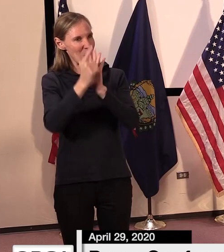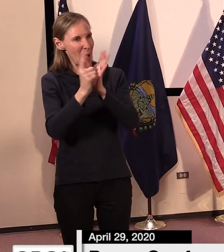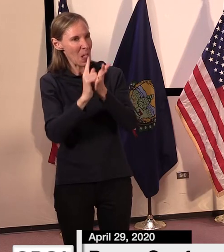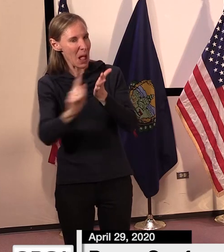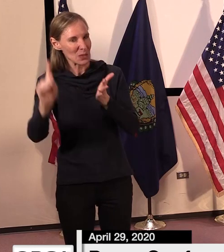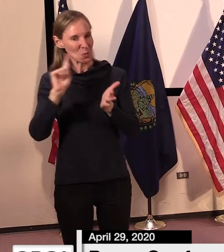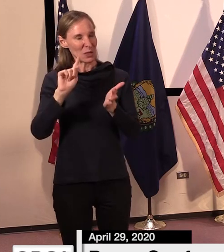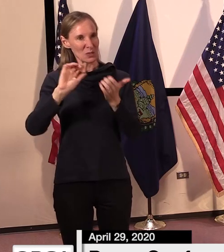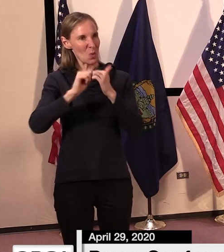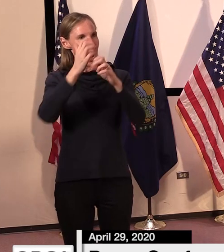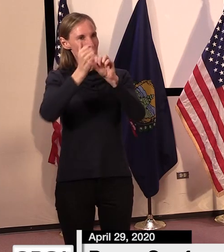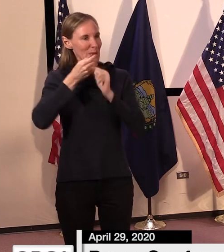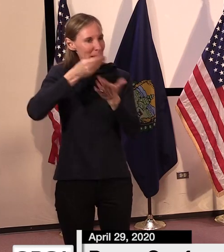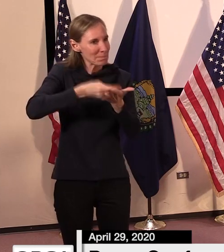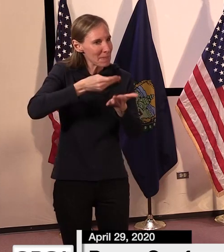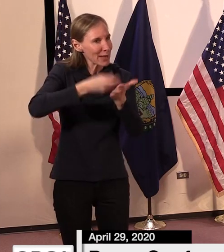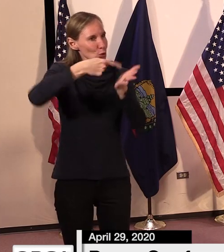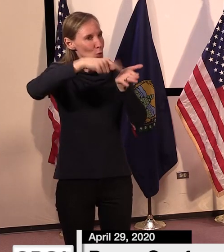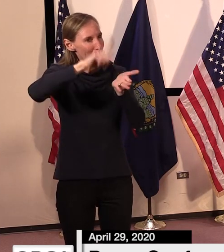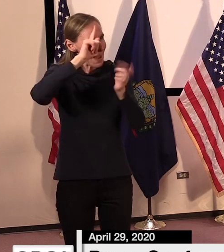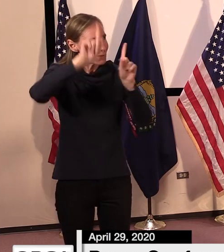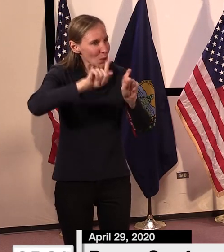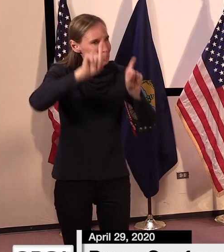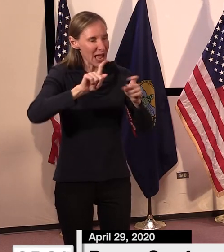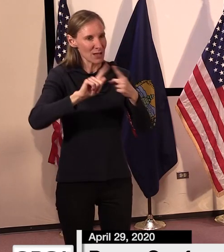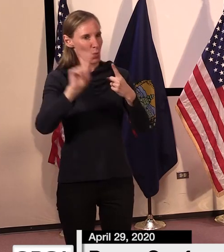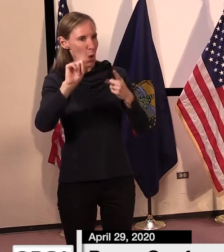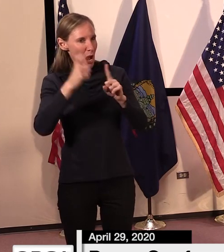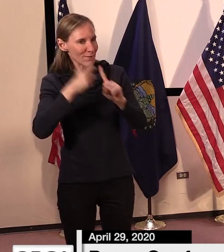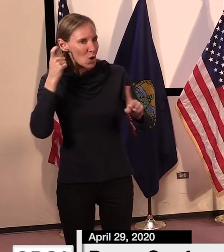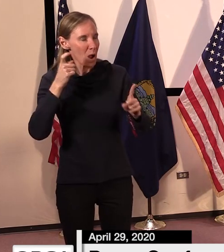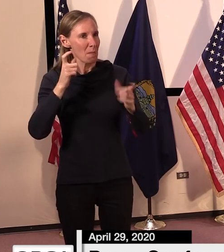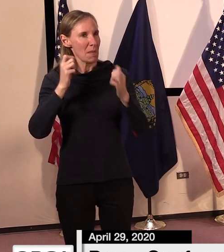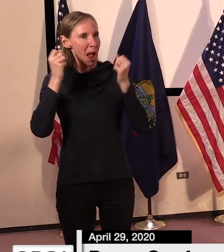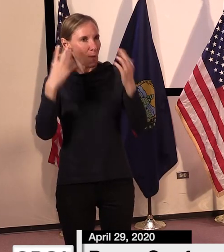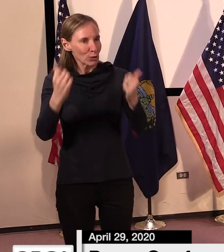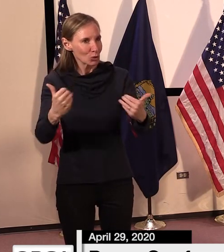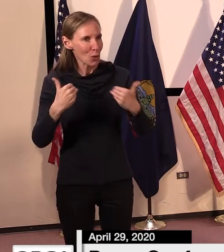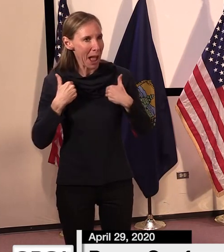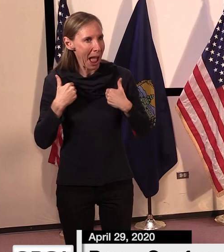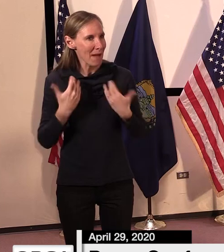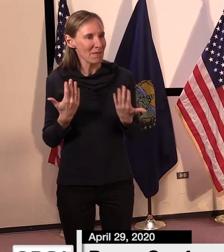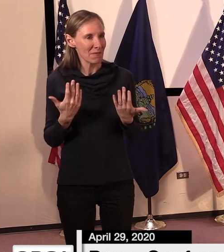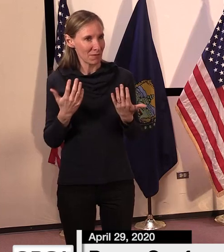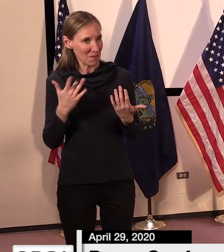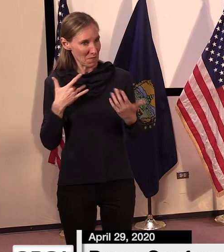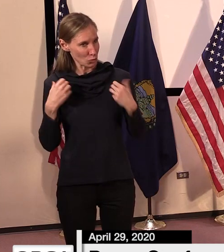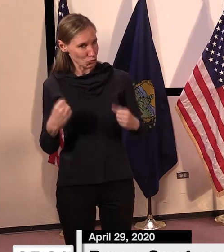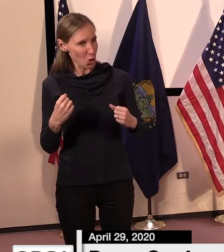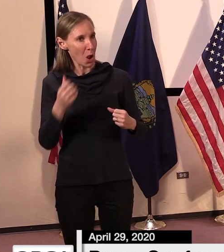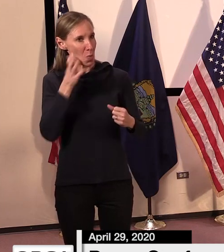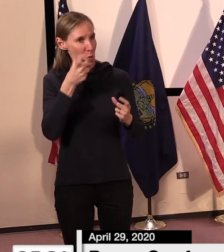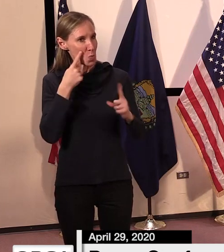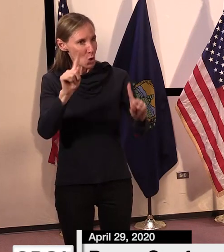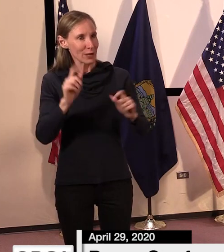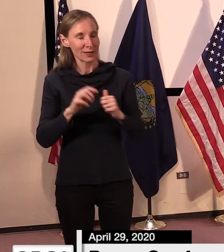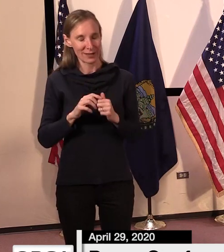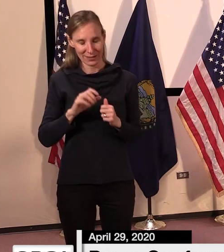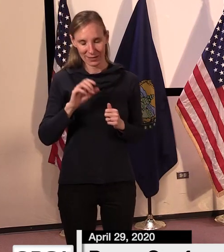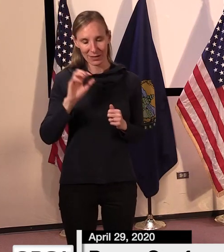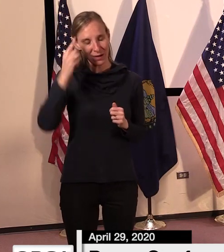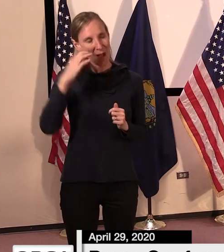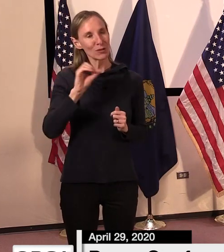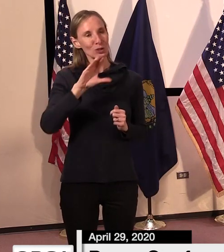I'm wondering, yeah, how did you get this testing capacity and how confident are you in it? Yeah, well, I'm confident because Dr. Levine and Dr.